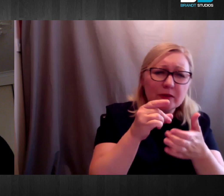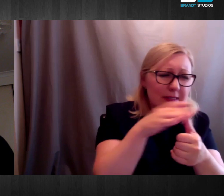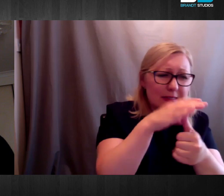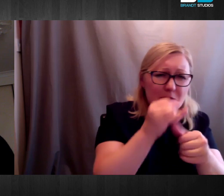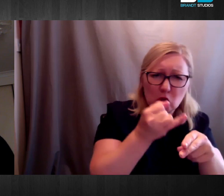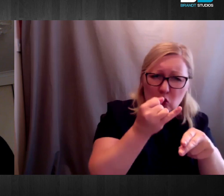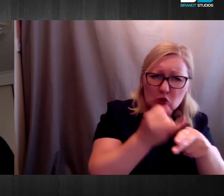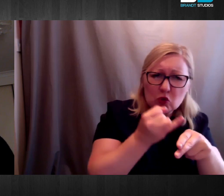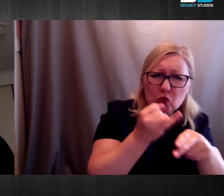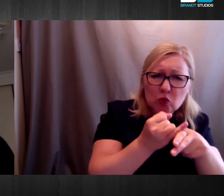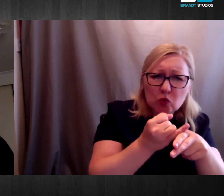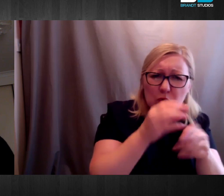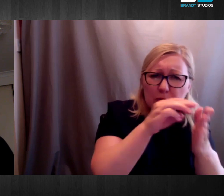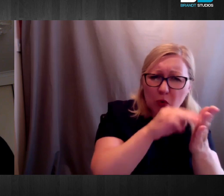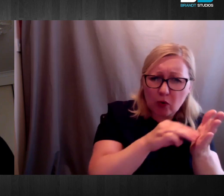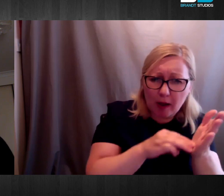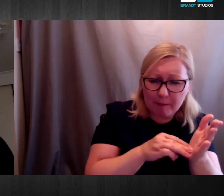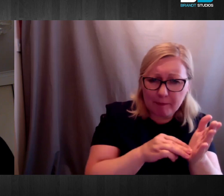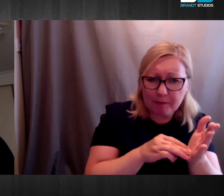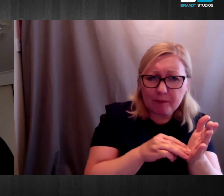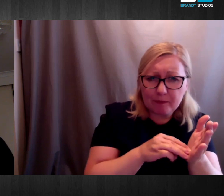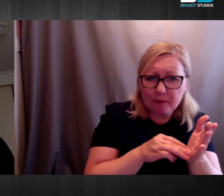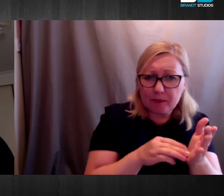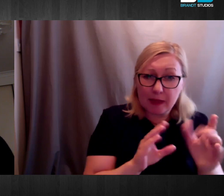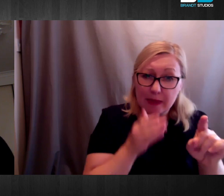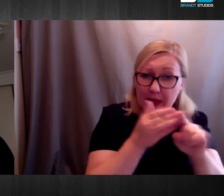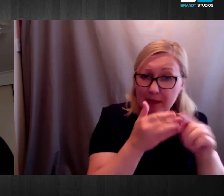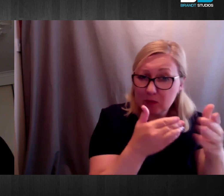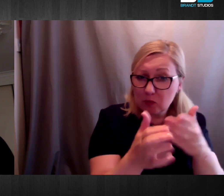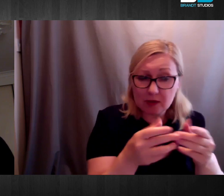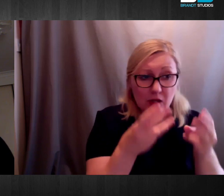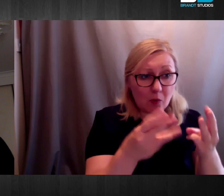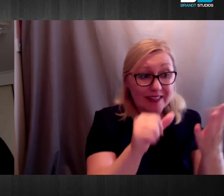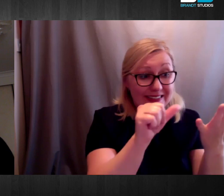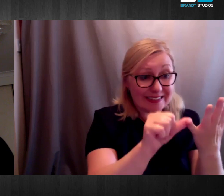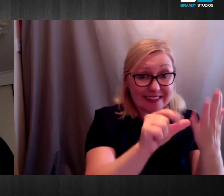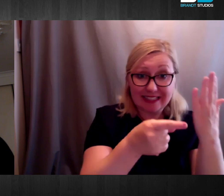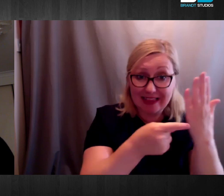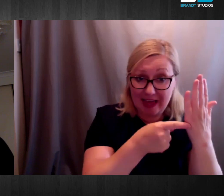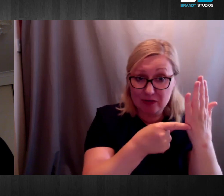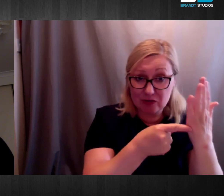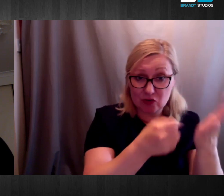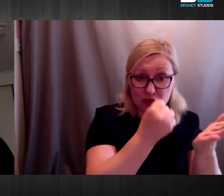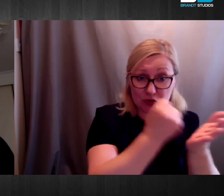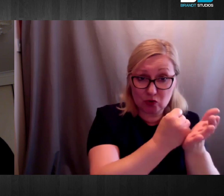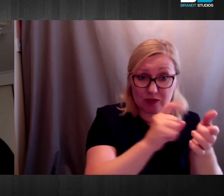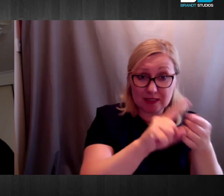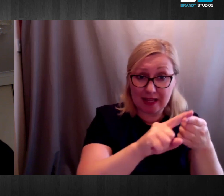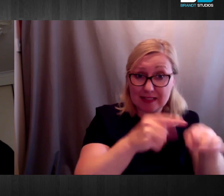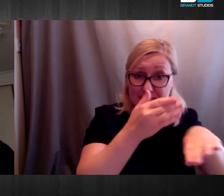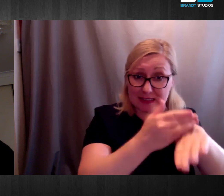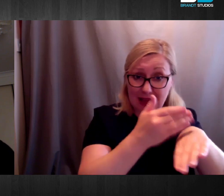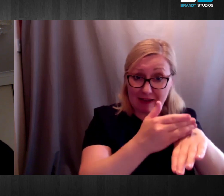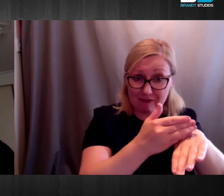test 6,000 students and staff across 40 schools across our state, which is a huge